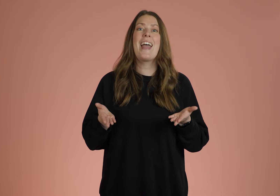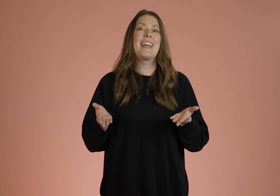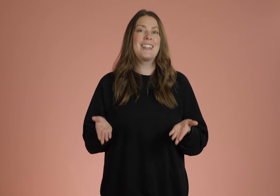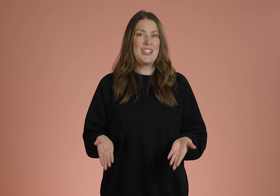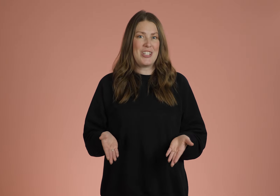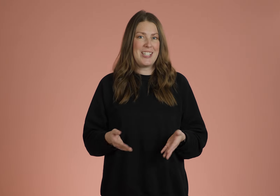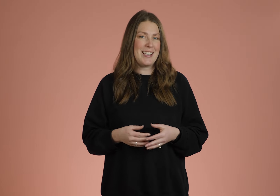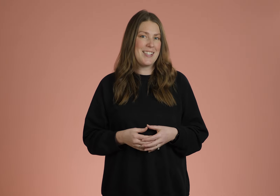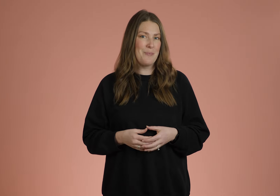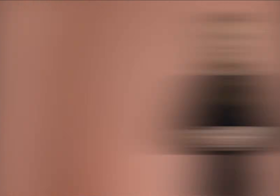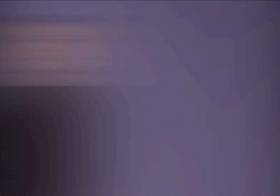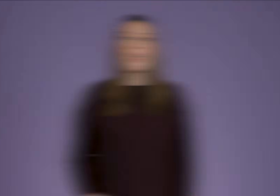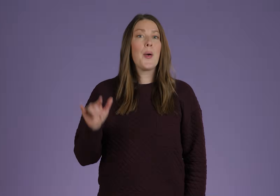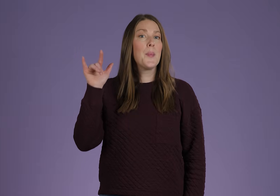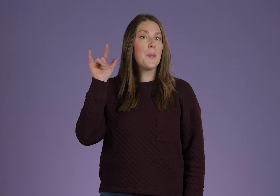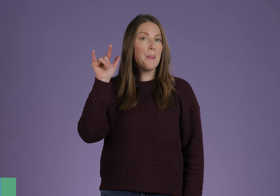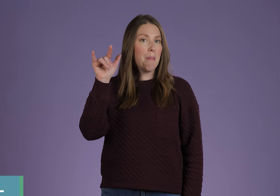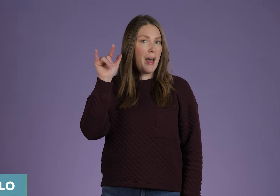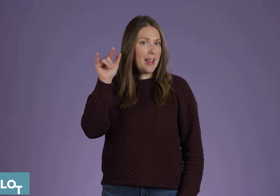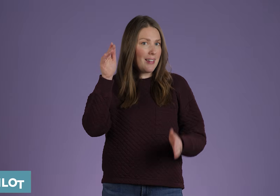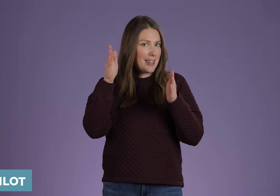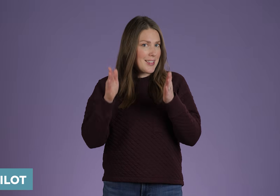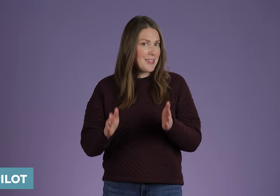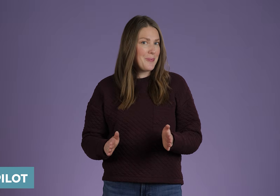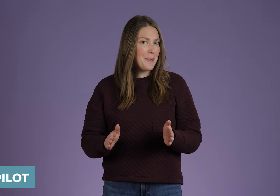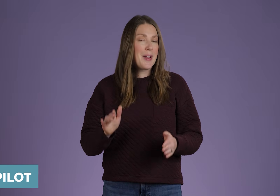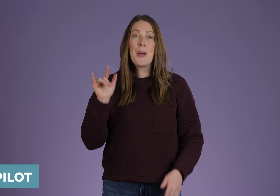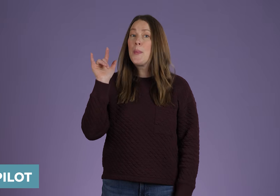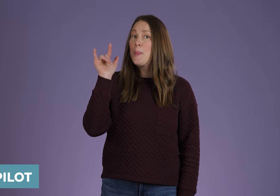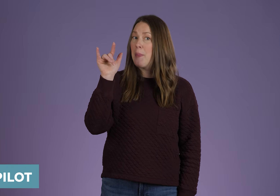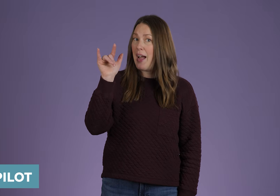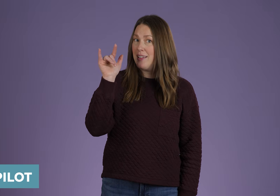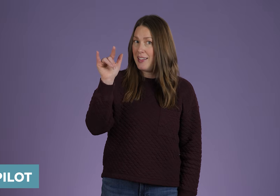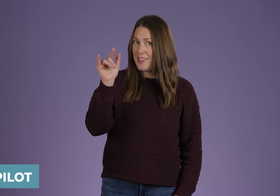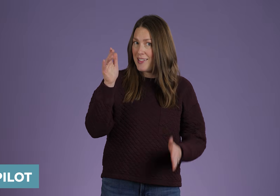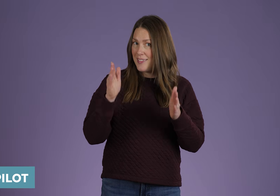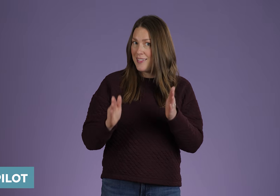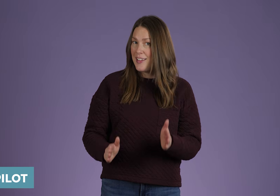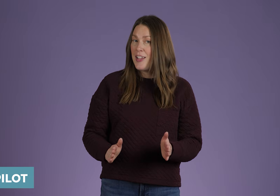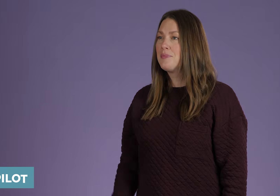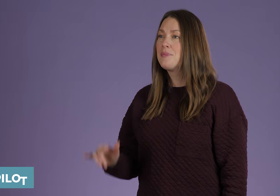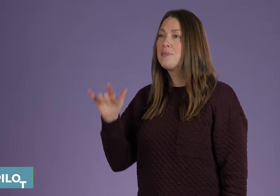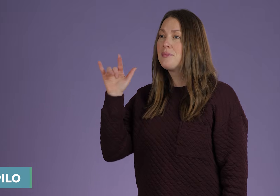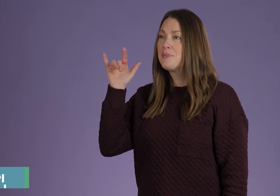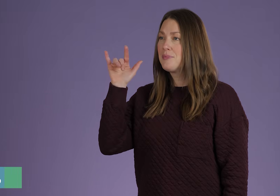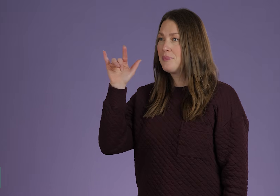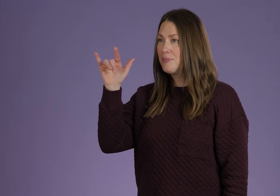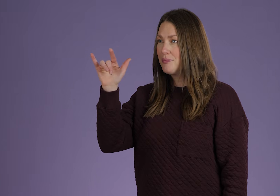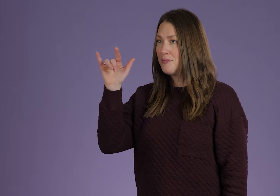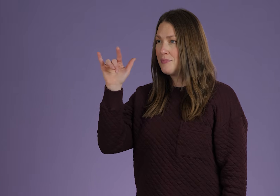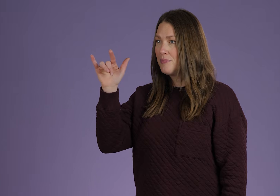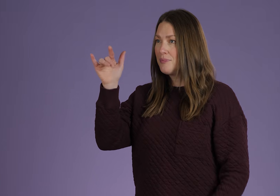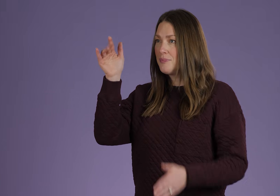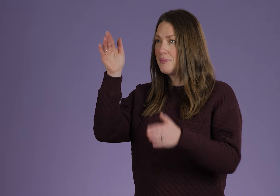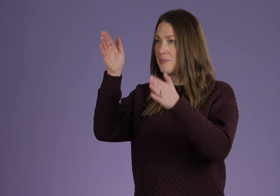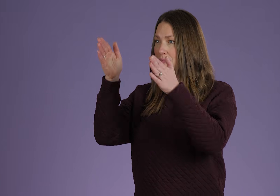and logistics. Pilot. Pilot. You have the plane